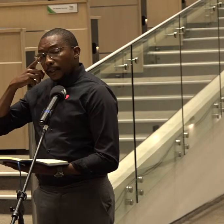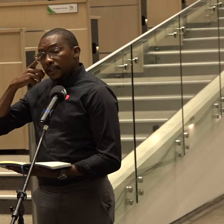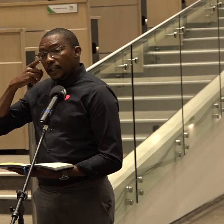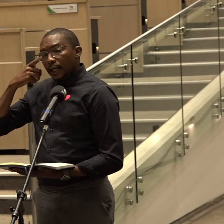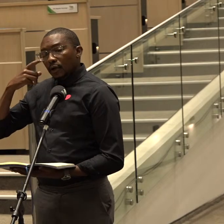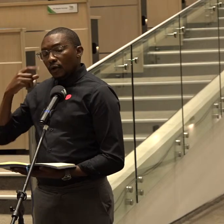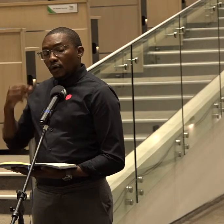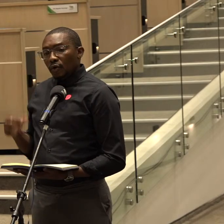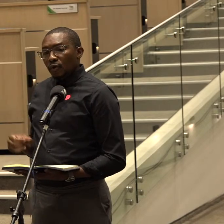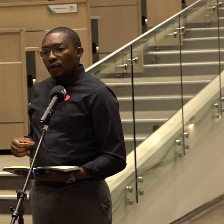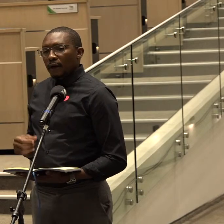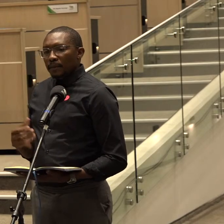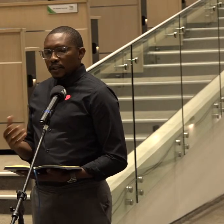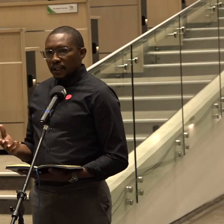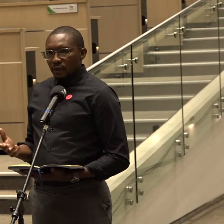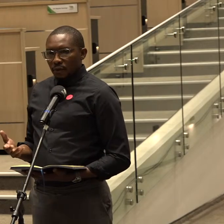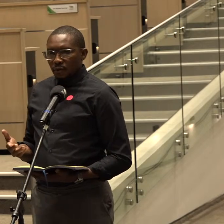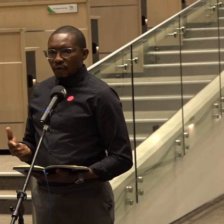s